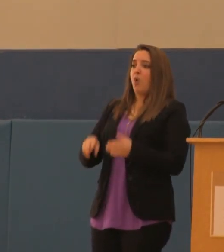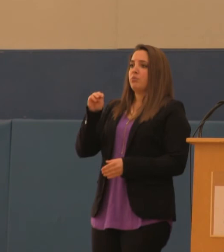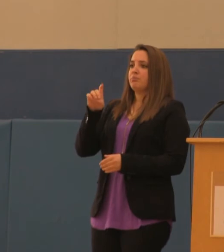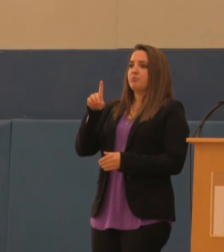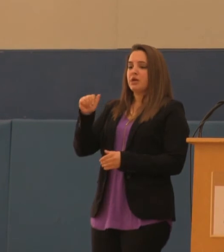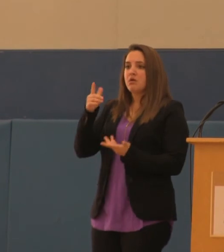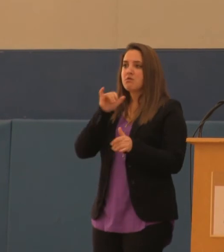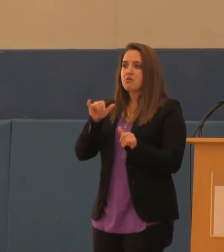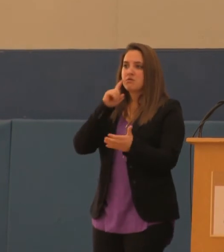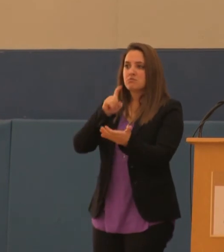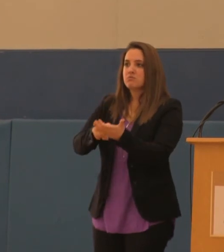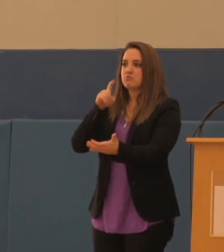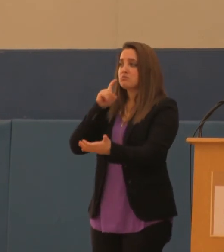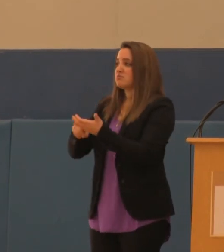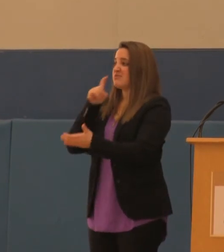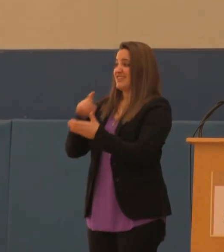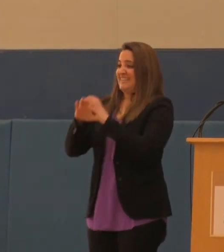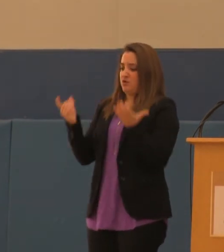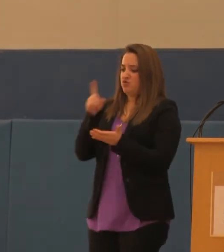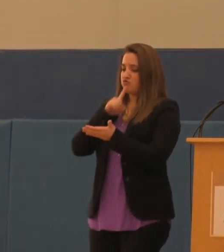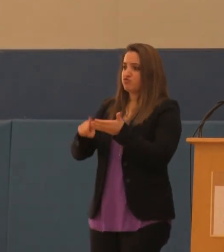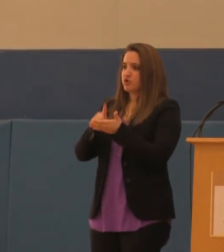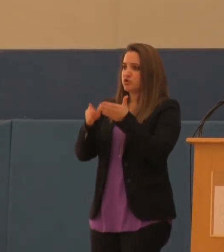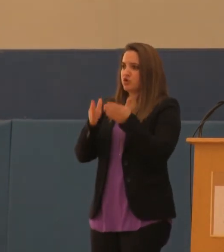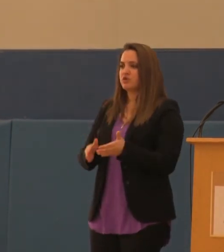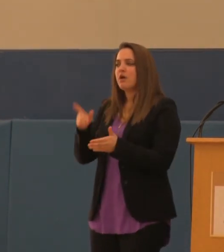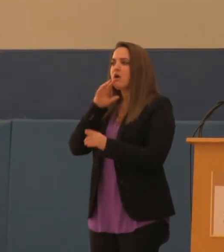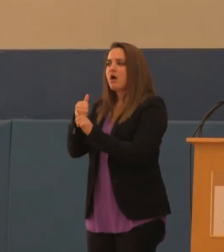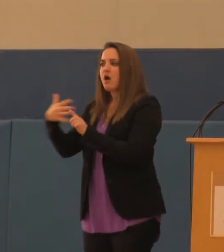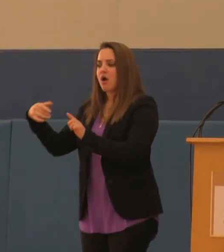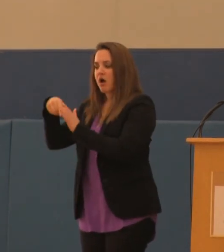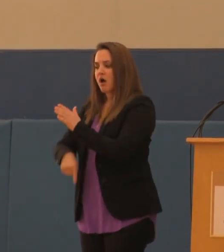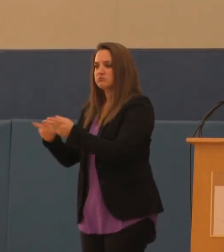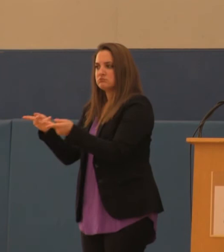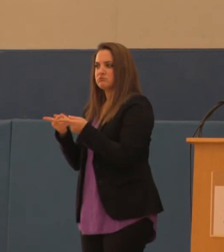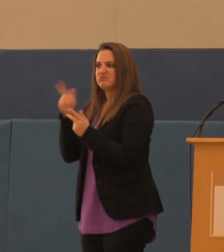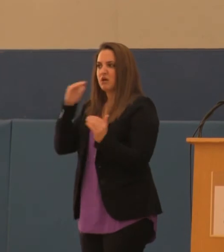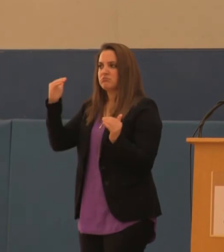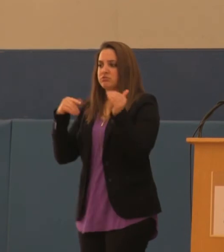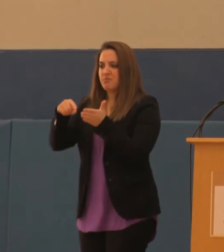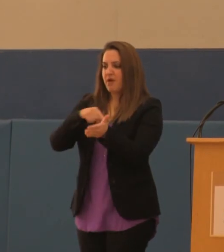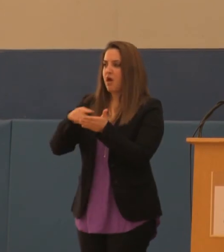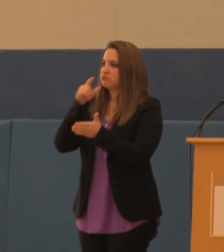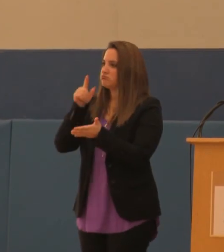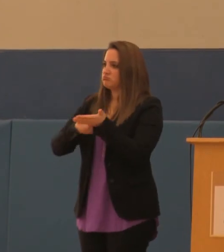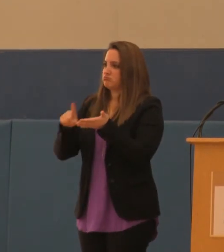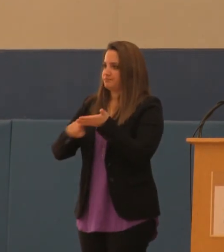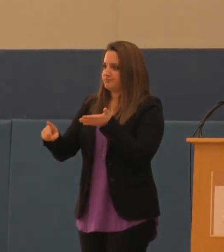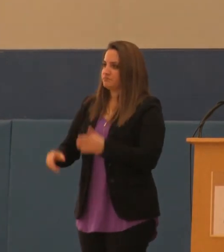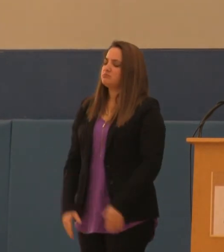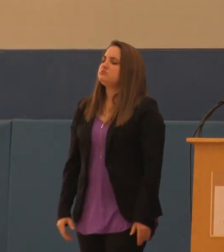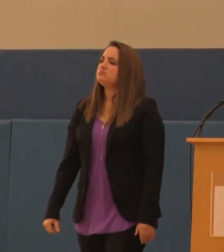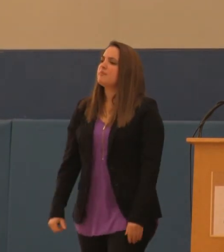some recent attention to a body of research that points to an under-examined cause of the pay gap. Women make less because